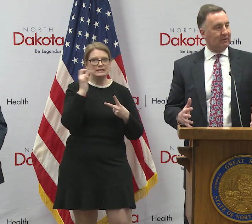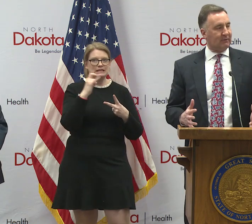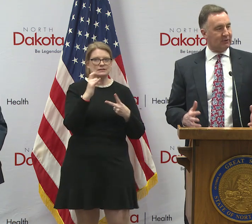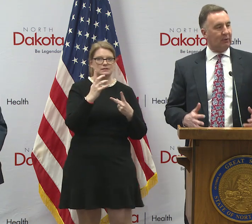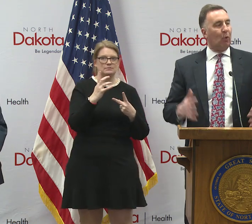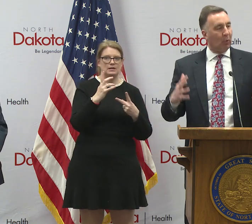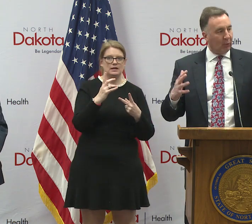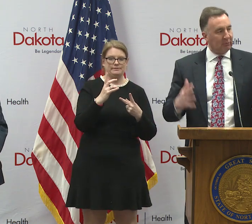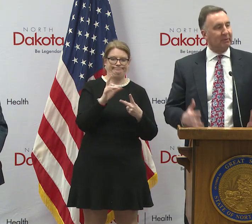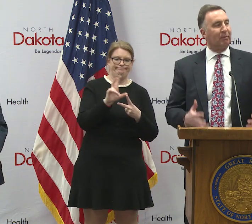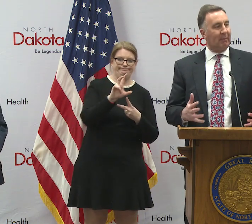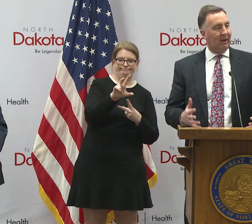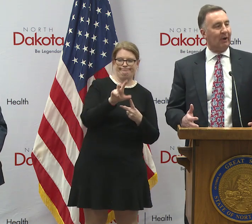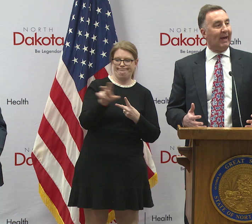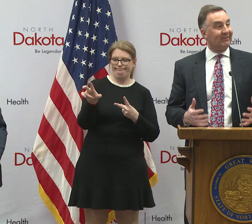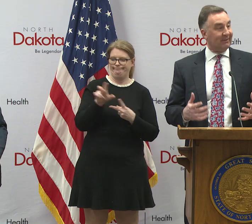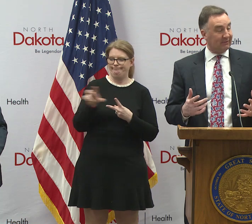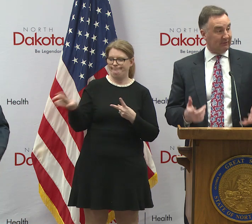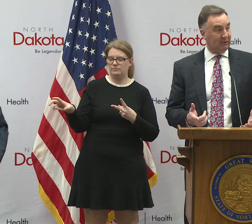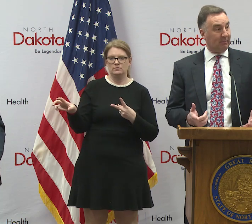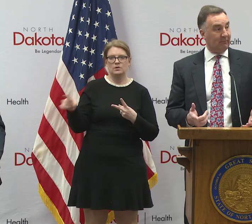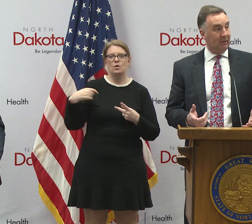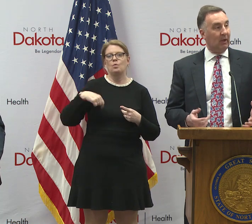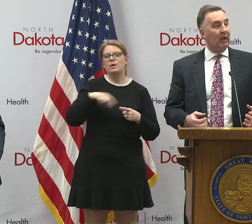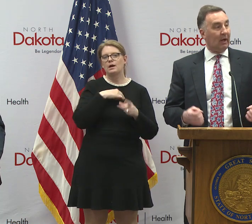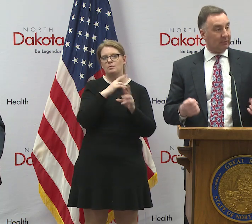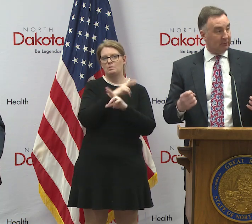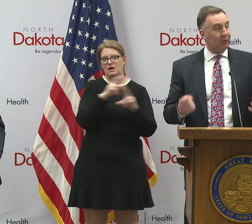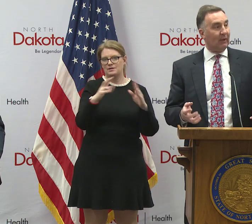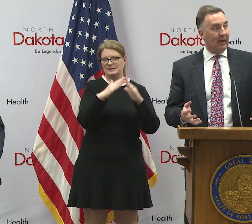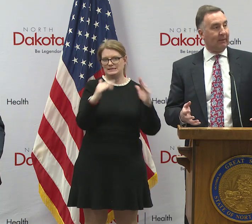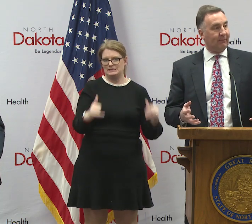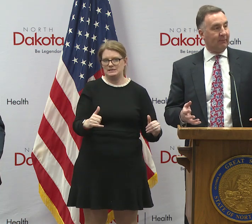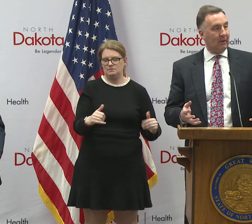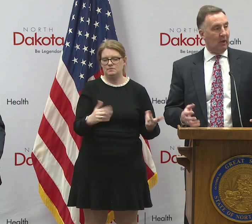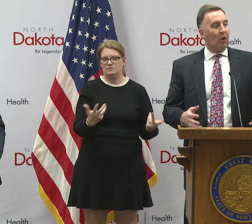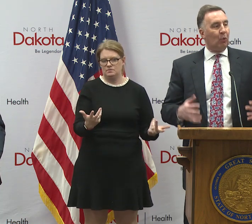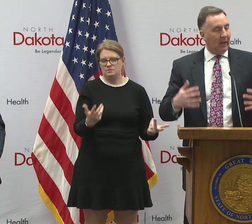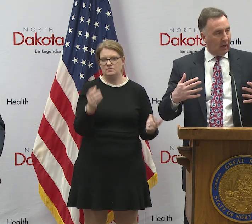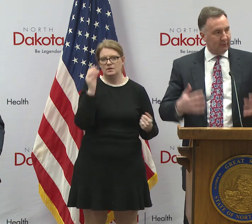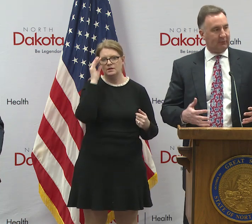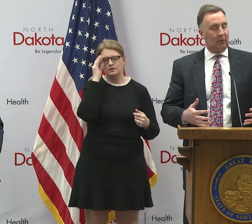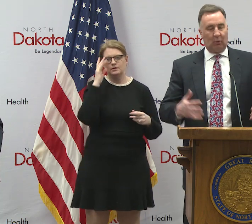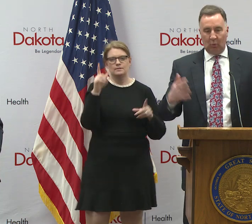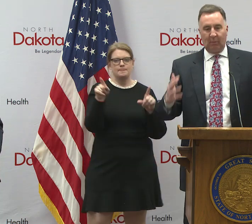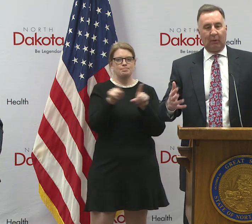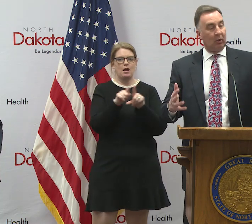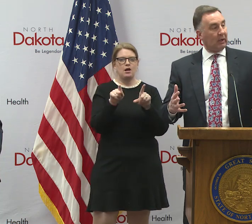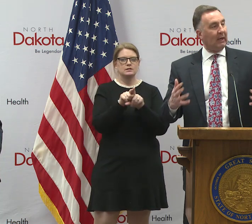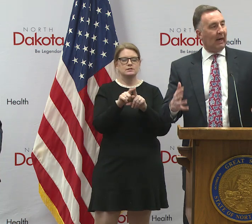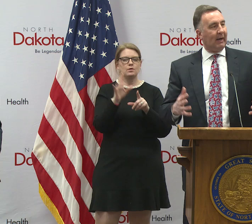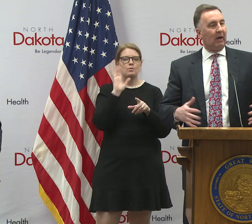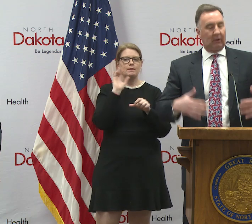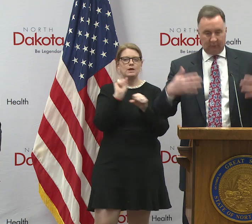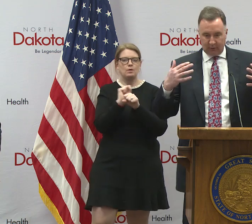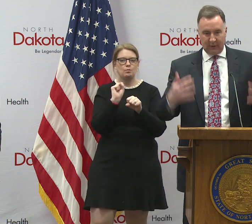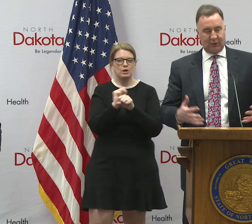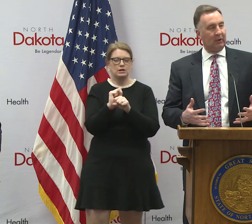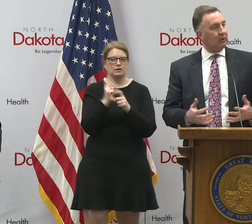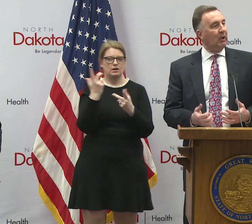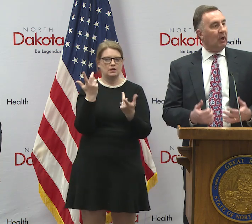allocation decision, we will be prepared as a system to do that. We also will be working on